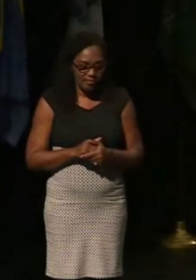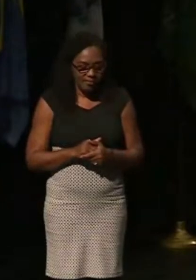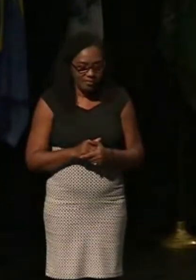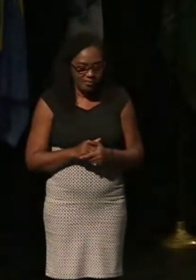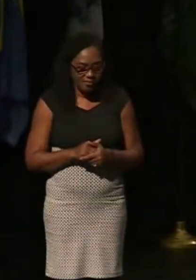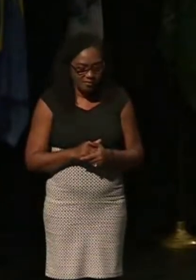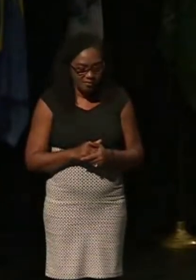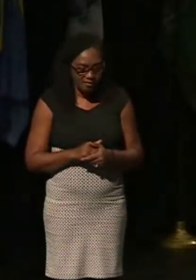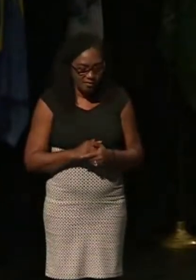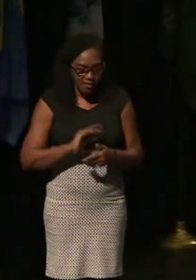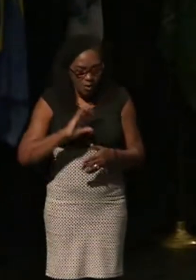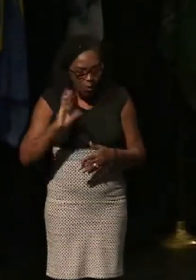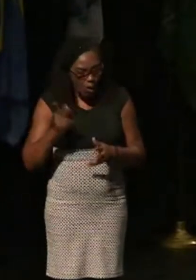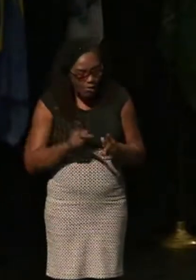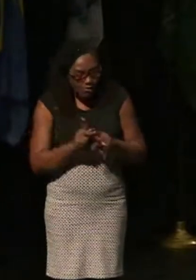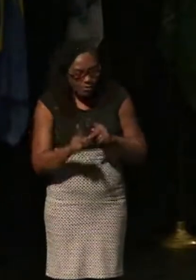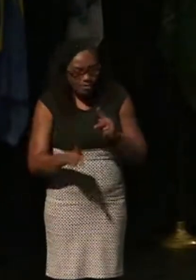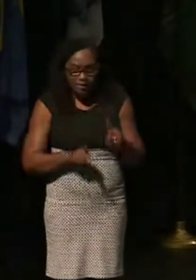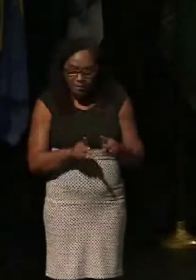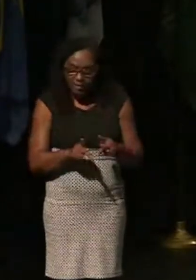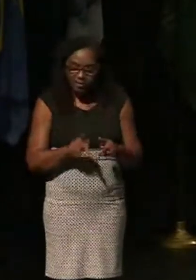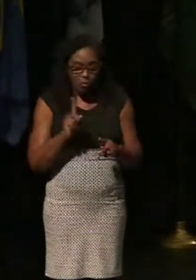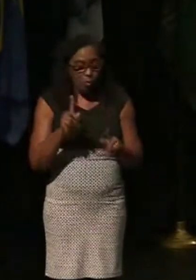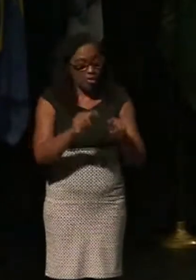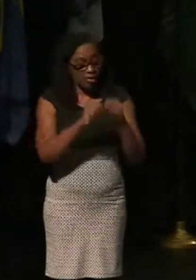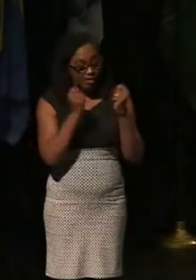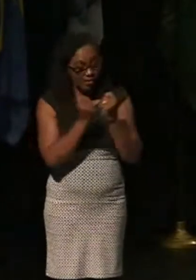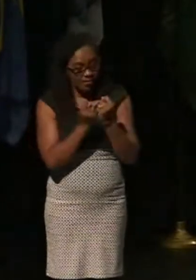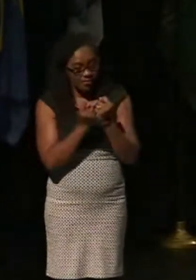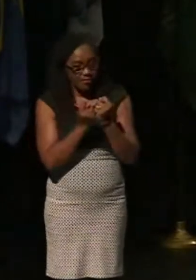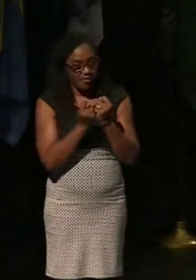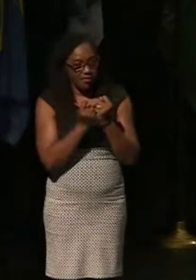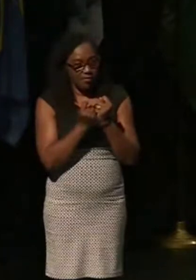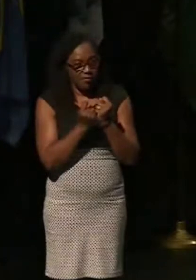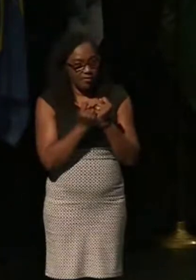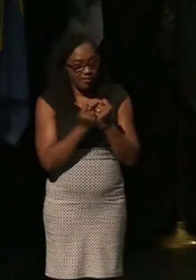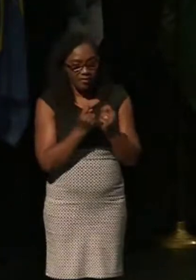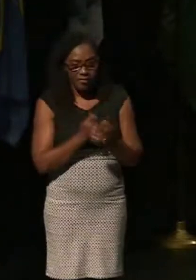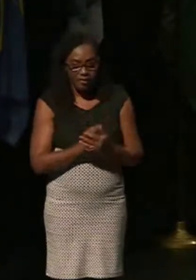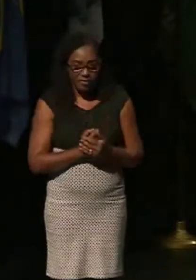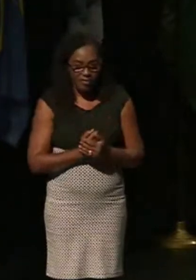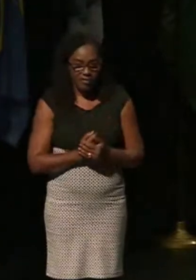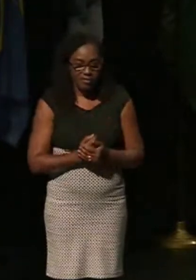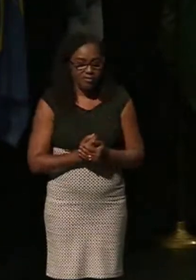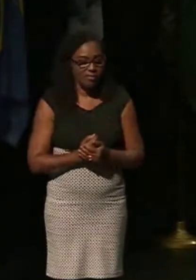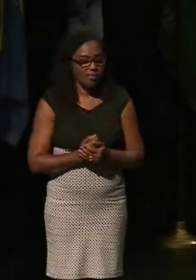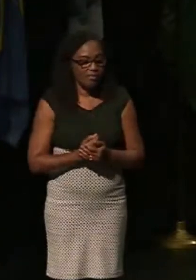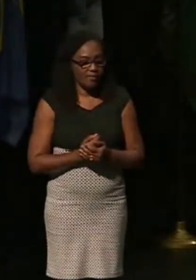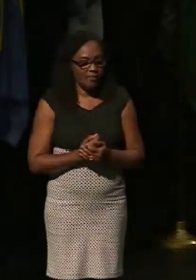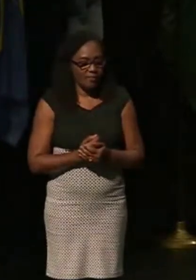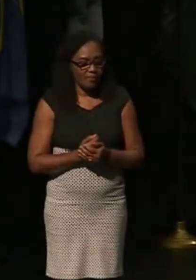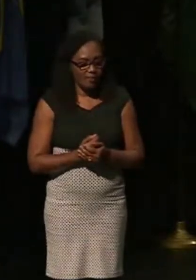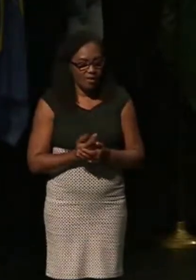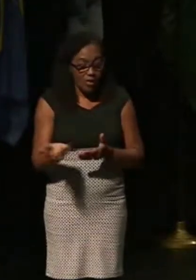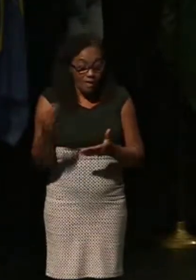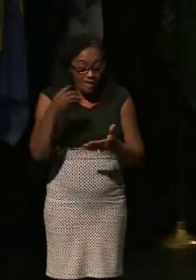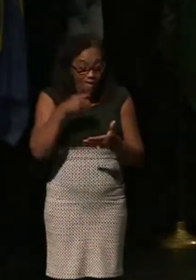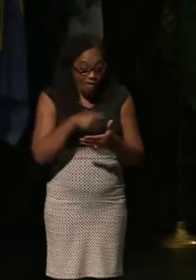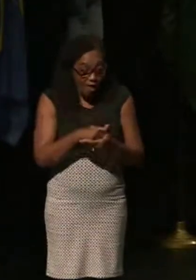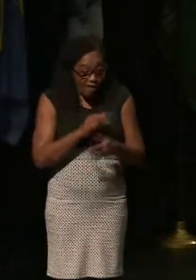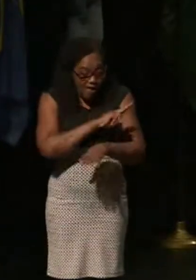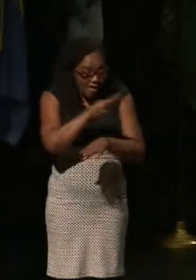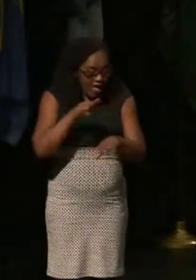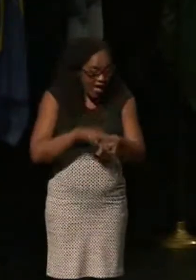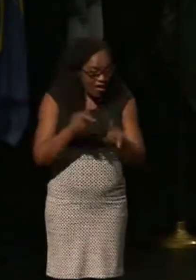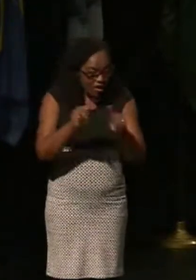people from our netball team were drafted into the national team. The